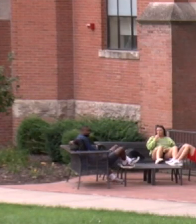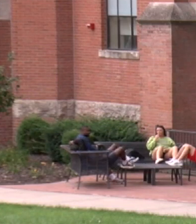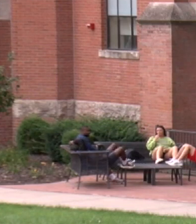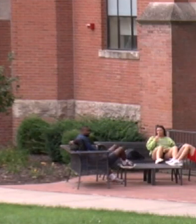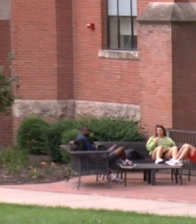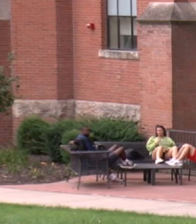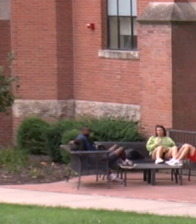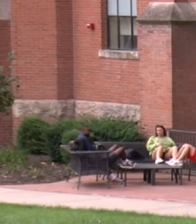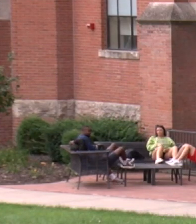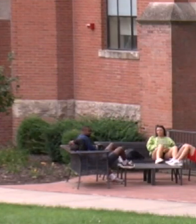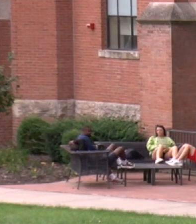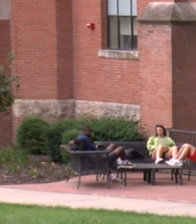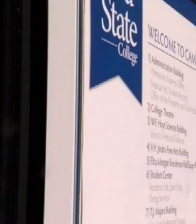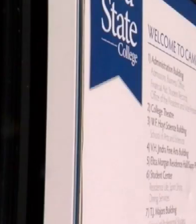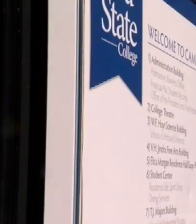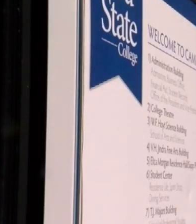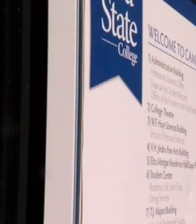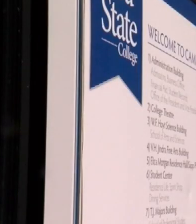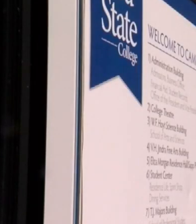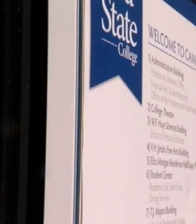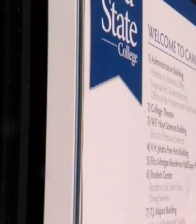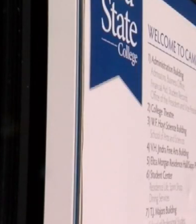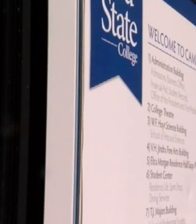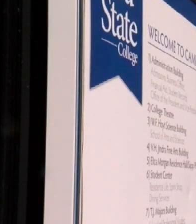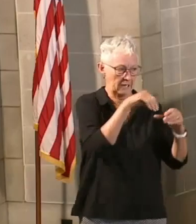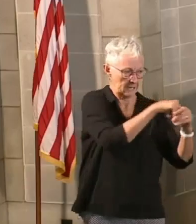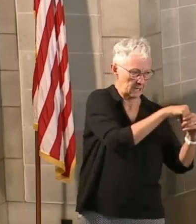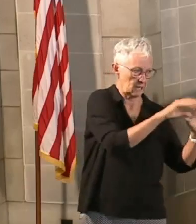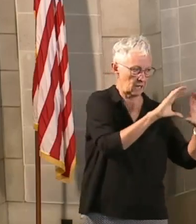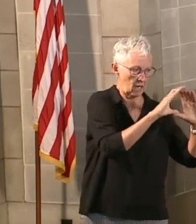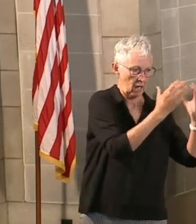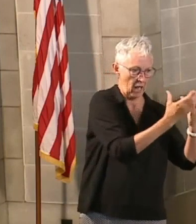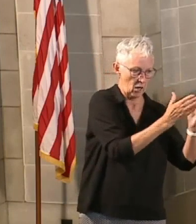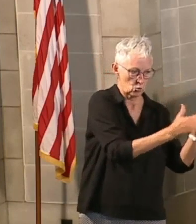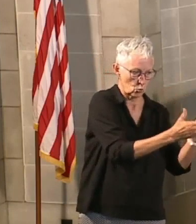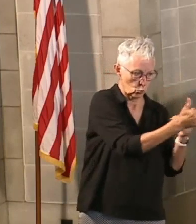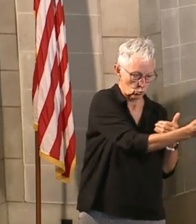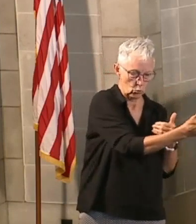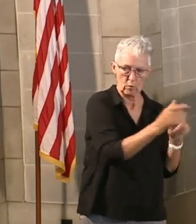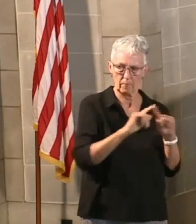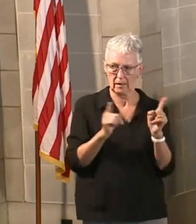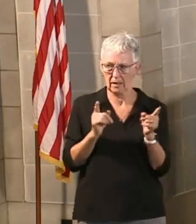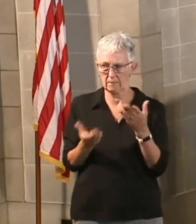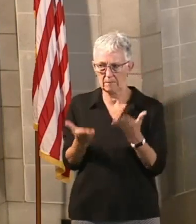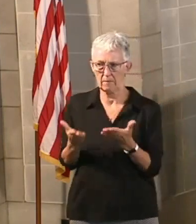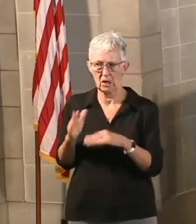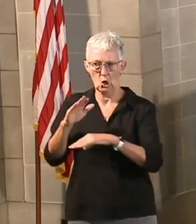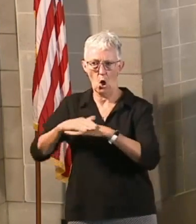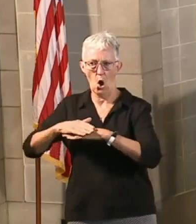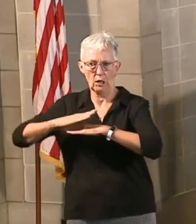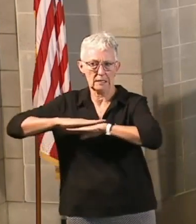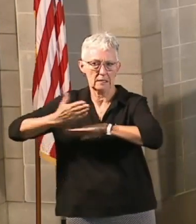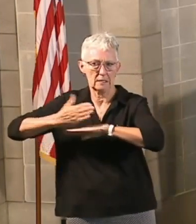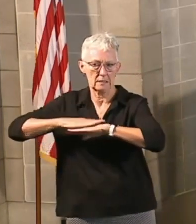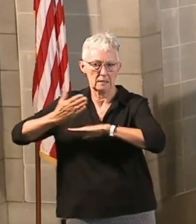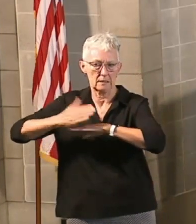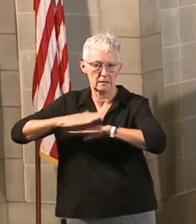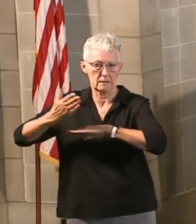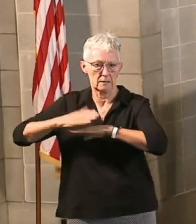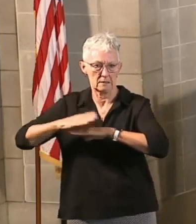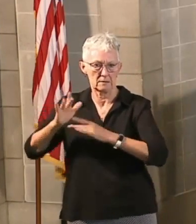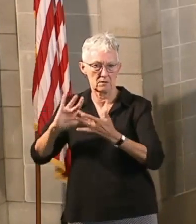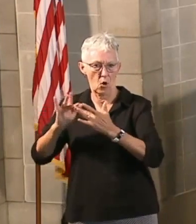campus if that happens. They may not be asking students to leave campus because it's probably the best place to maintain them until